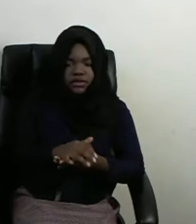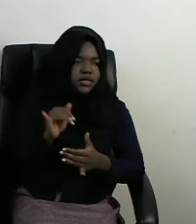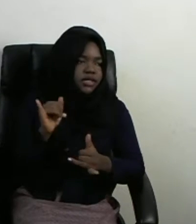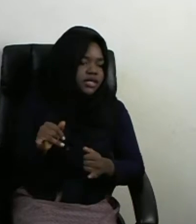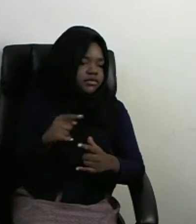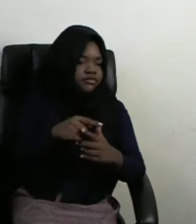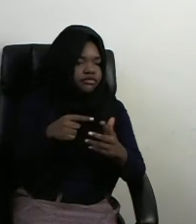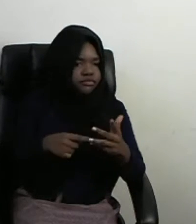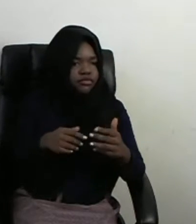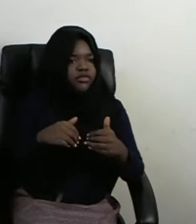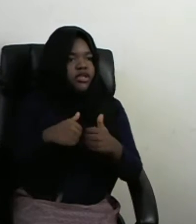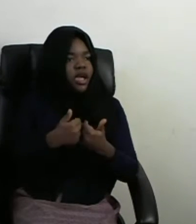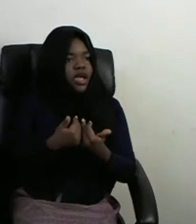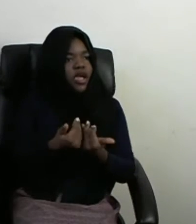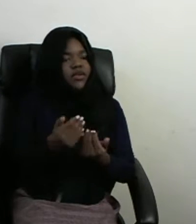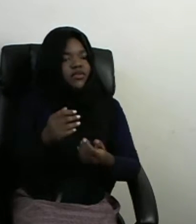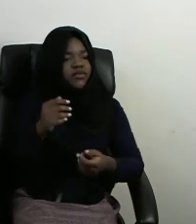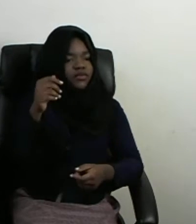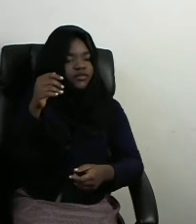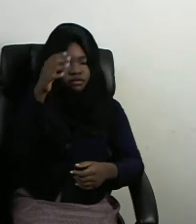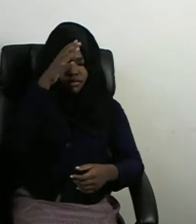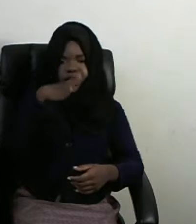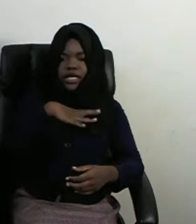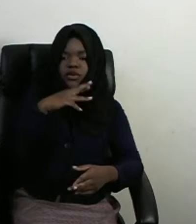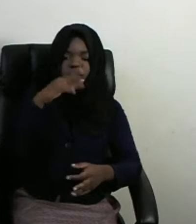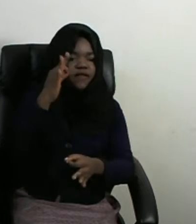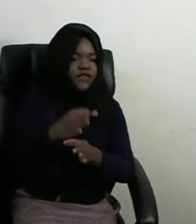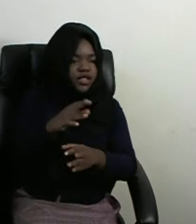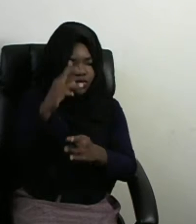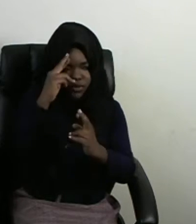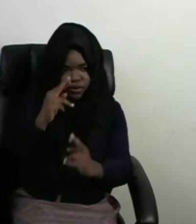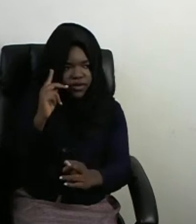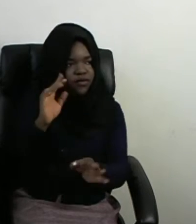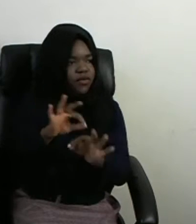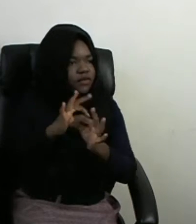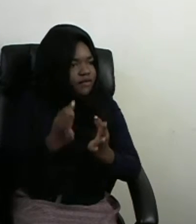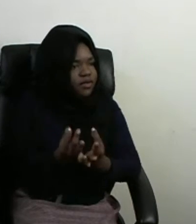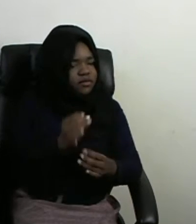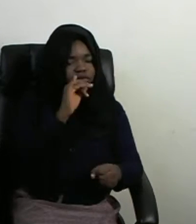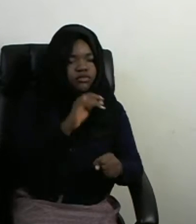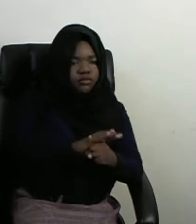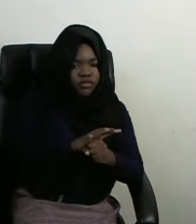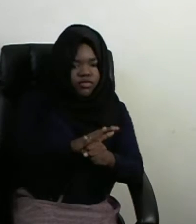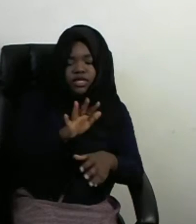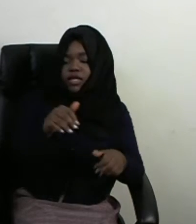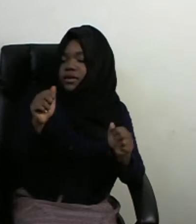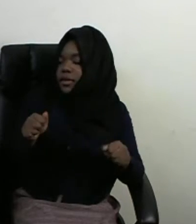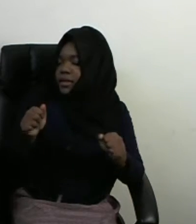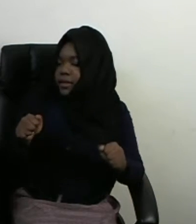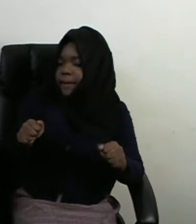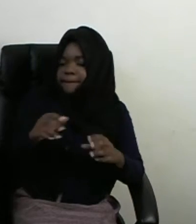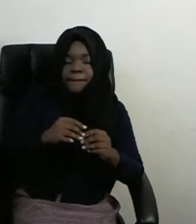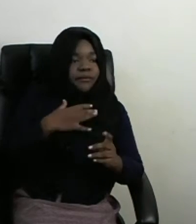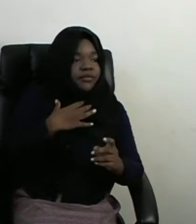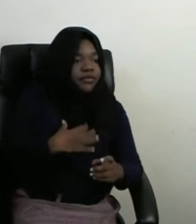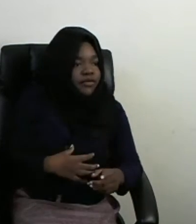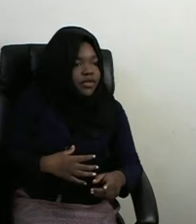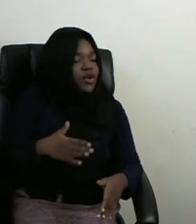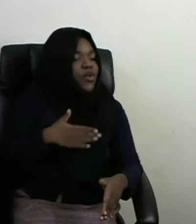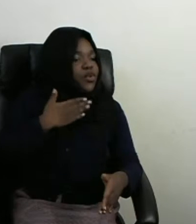manner, his level of manlyhood, his respect for his commitment, his ability and desire